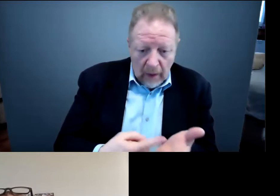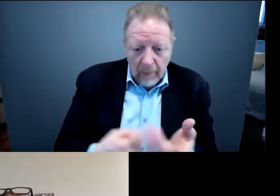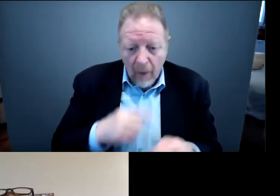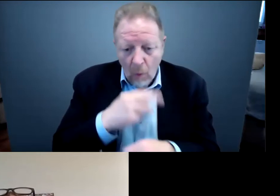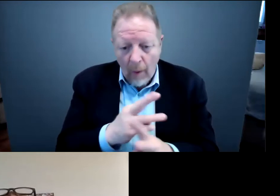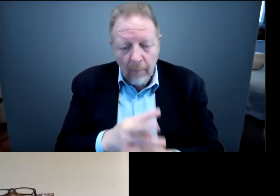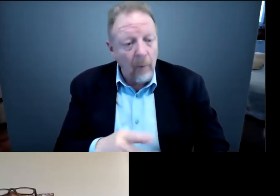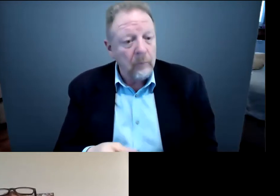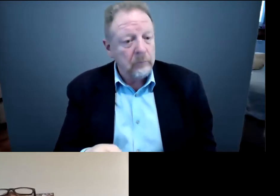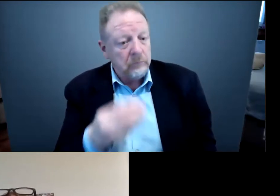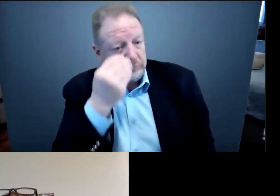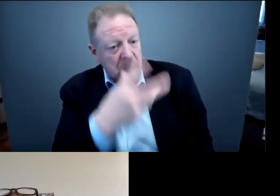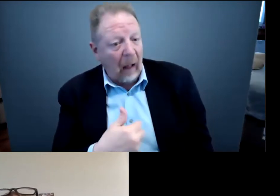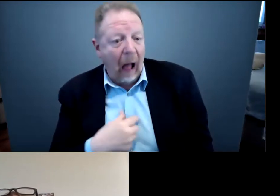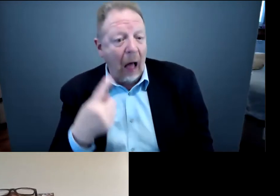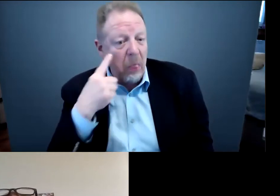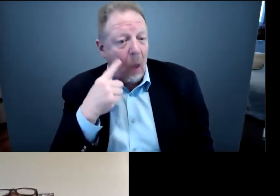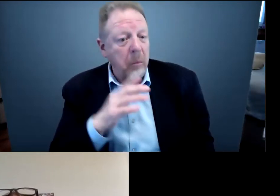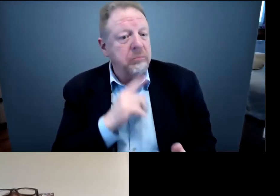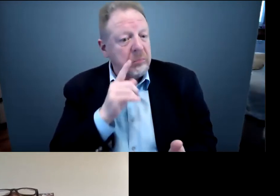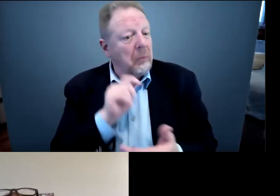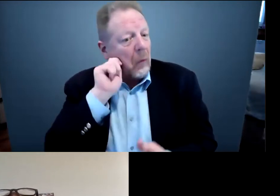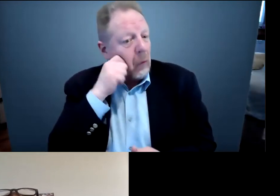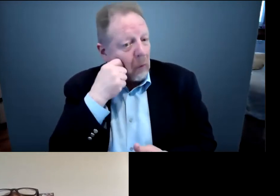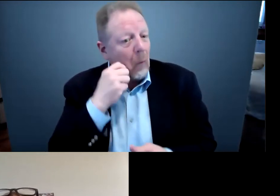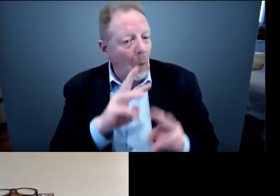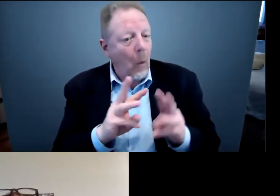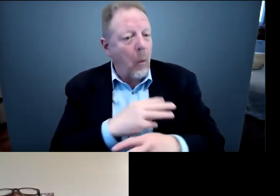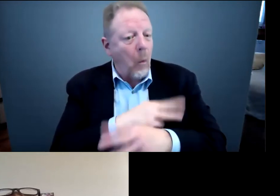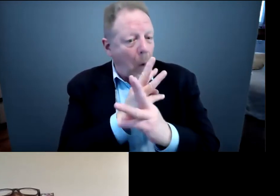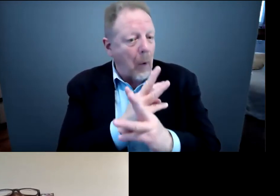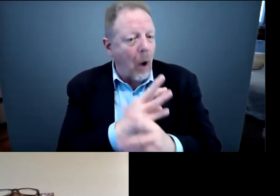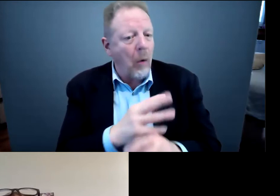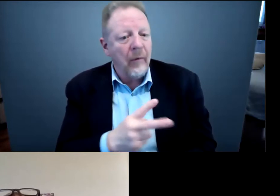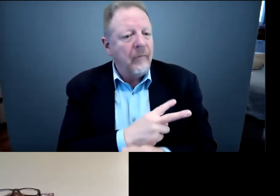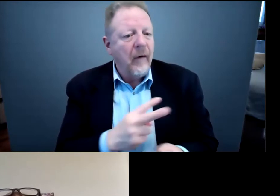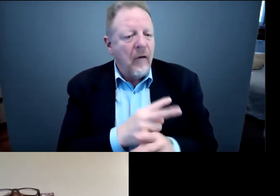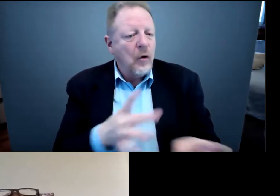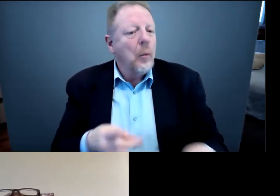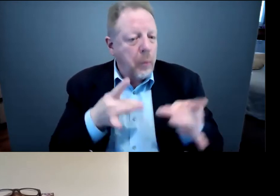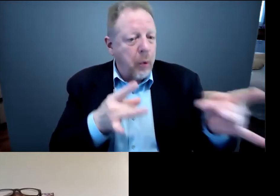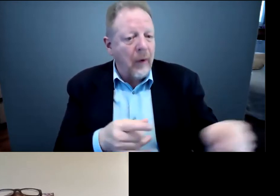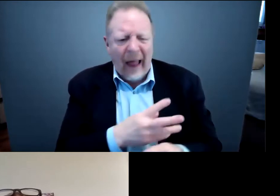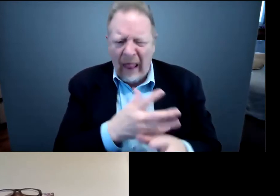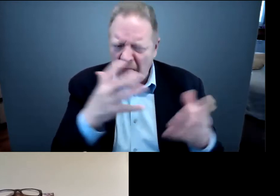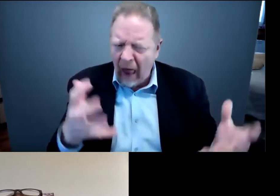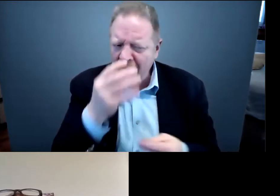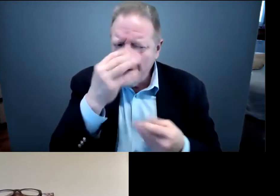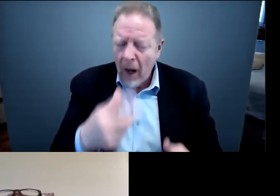I thought it went very well, very smoothly, and it was informative. I was impressed. I was happy for